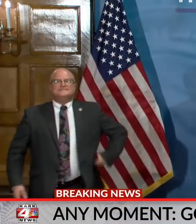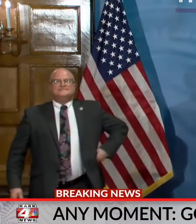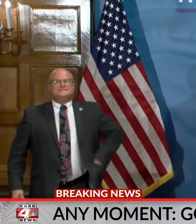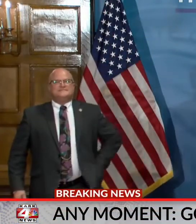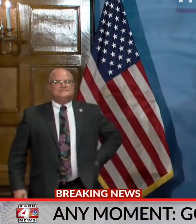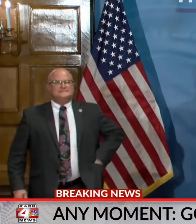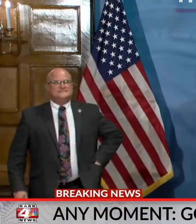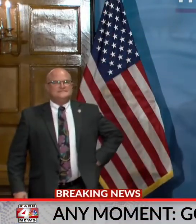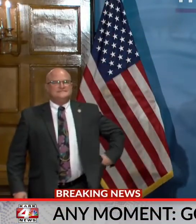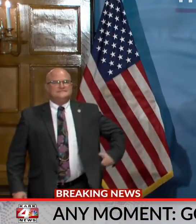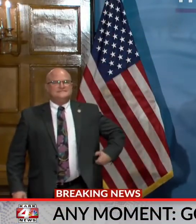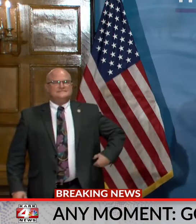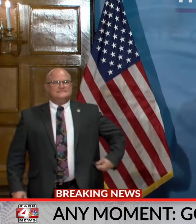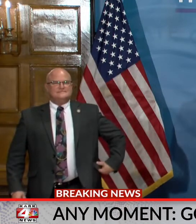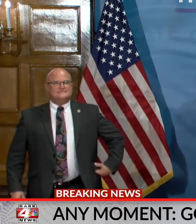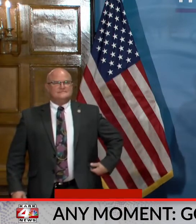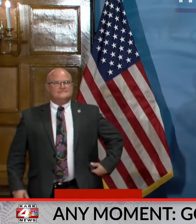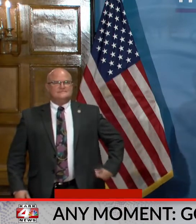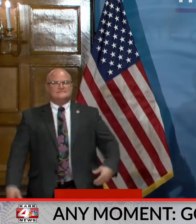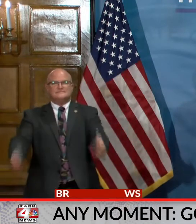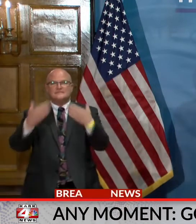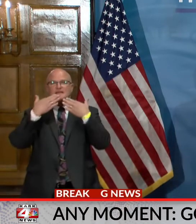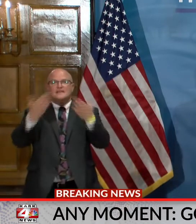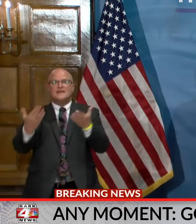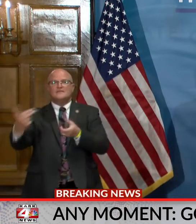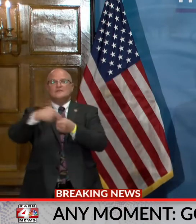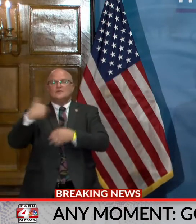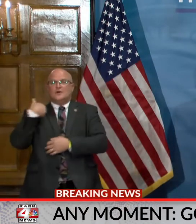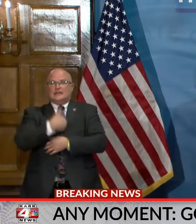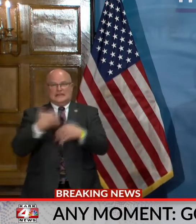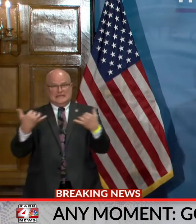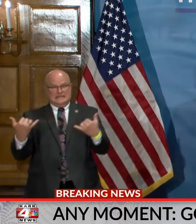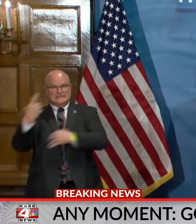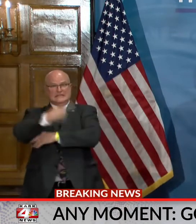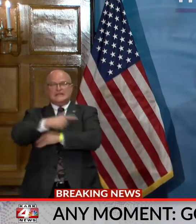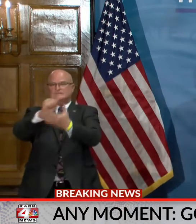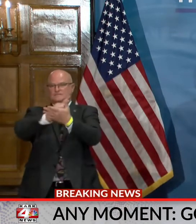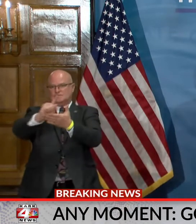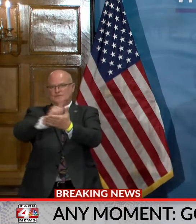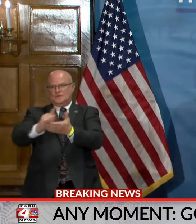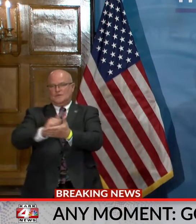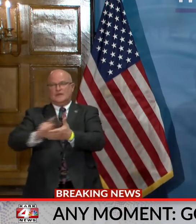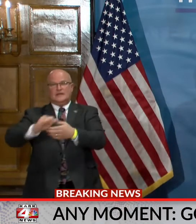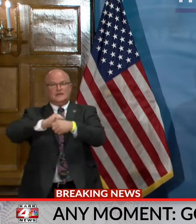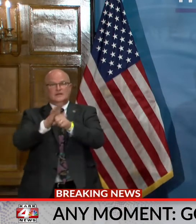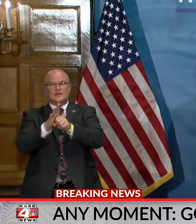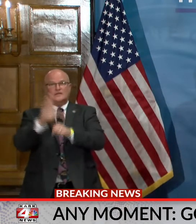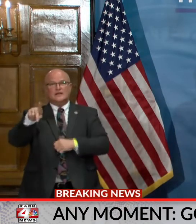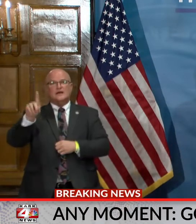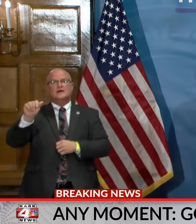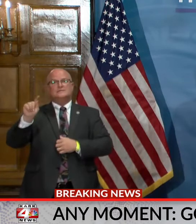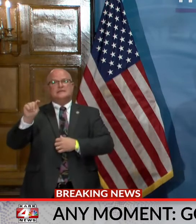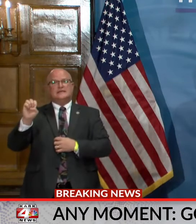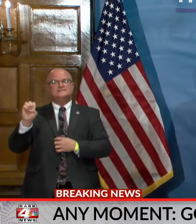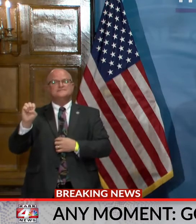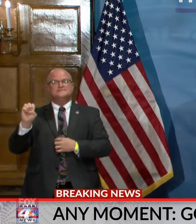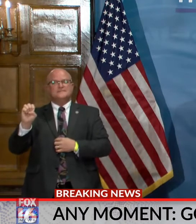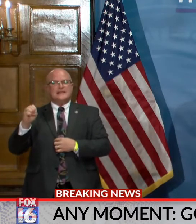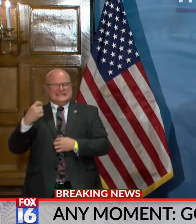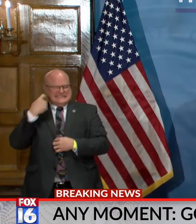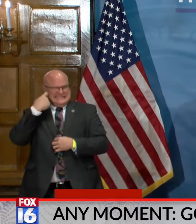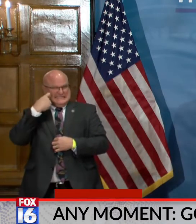COVID-19 briefing. Let's listen in live. Thank you for joining me for today's weekly COVID update. I